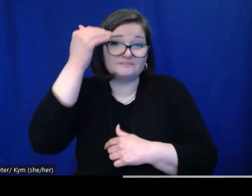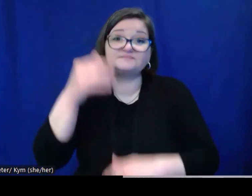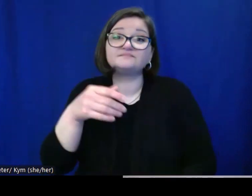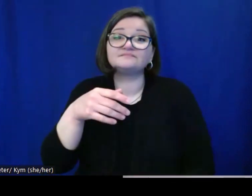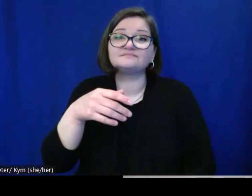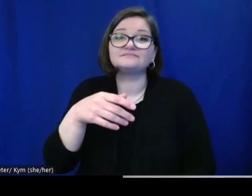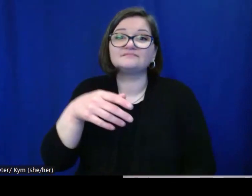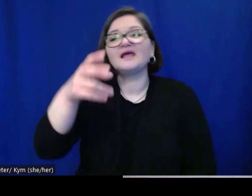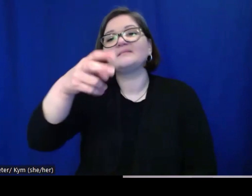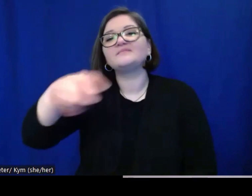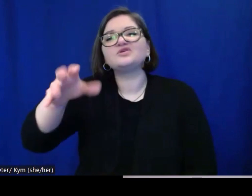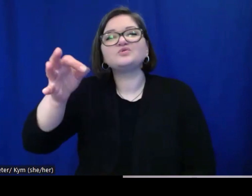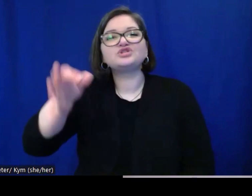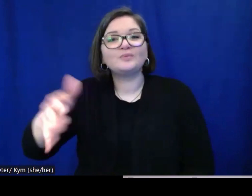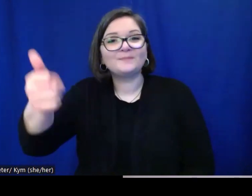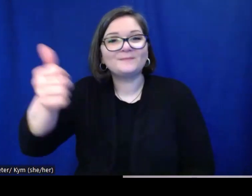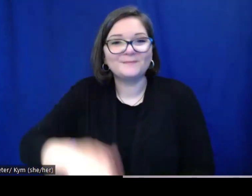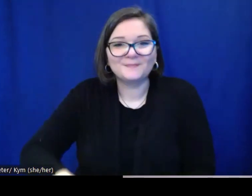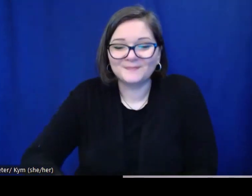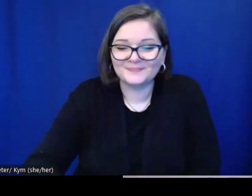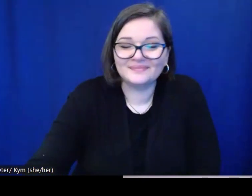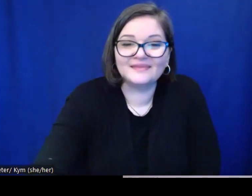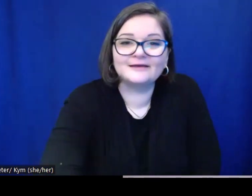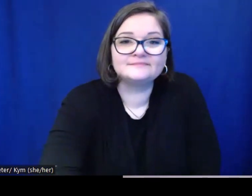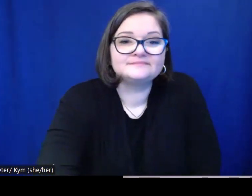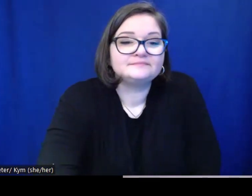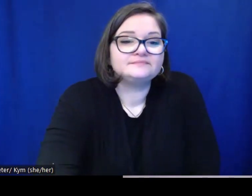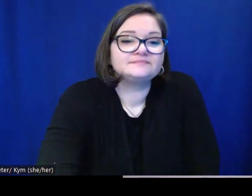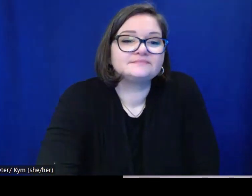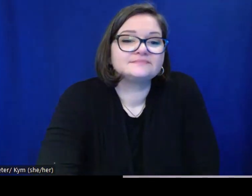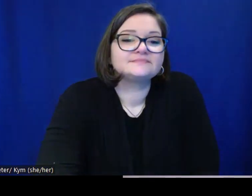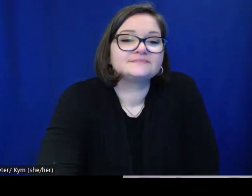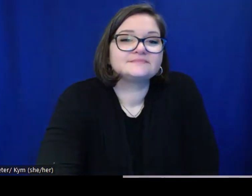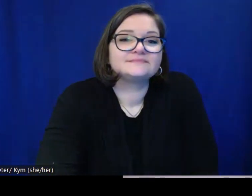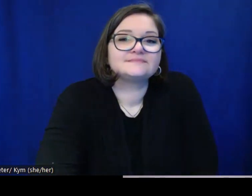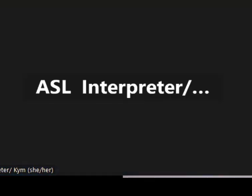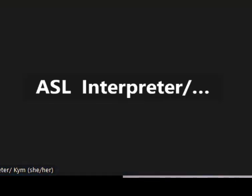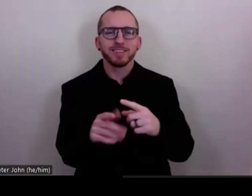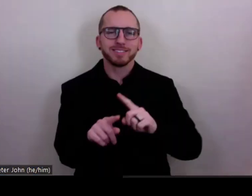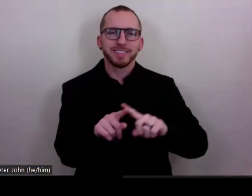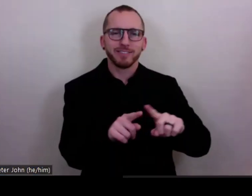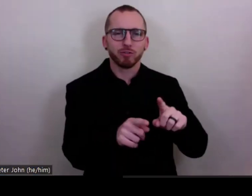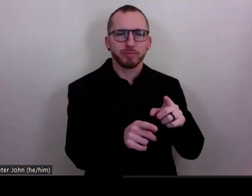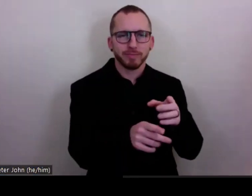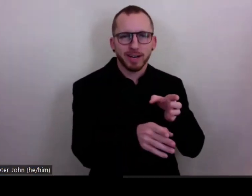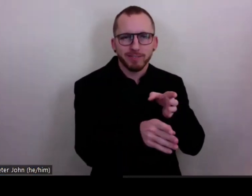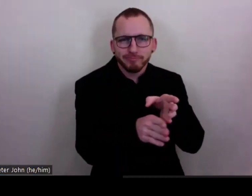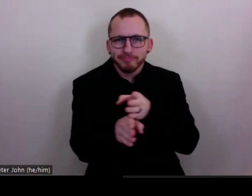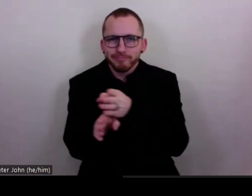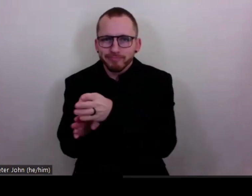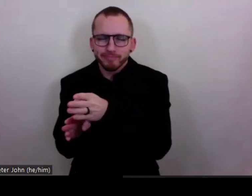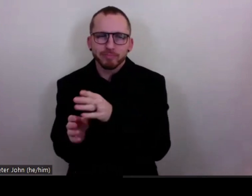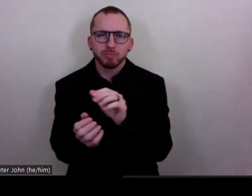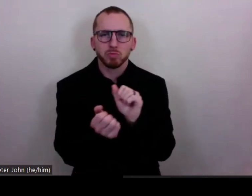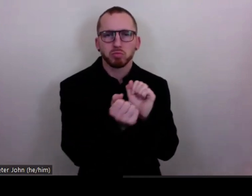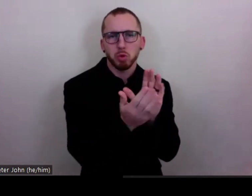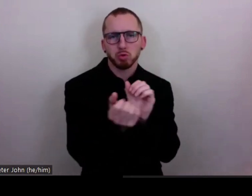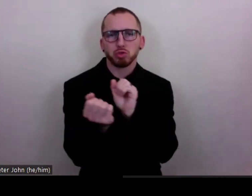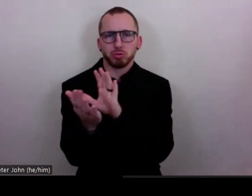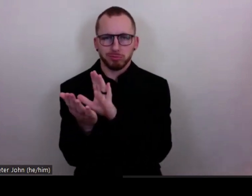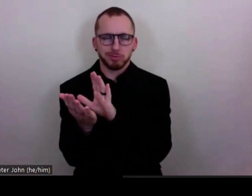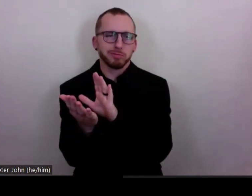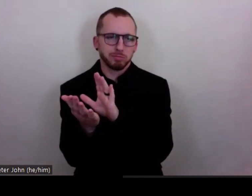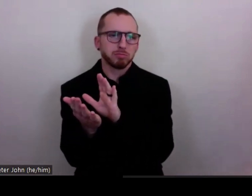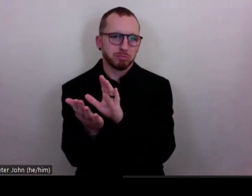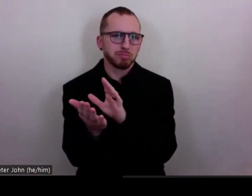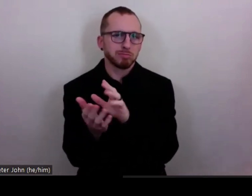going to go into each one of them. I'm going to talk about the different modalities that we can really focus on and be trained in for safety and stabilization. And so some